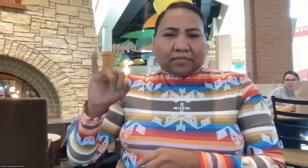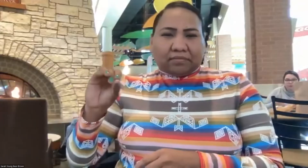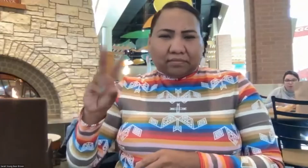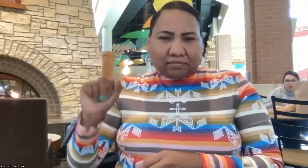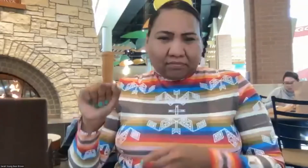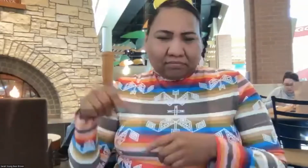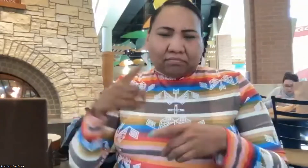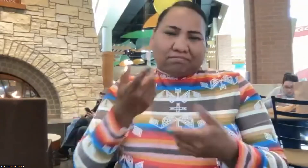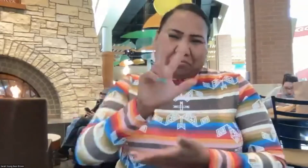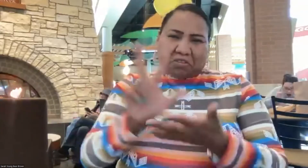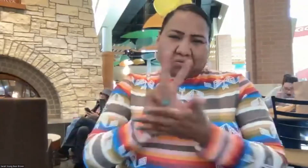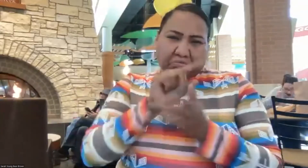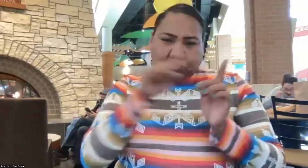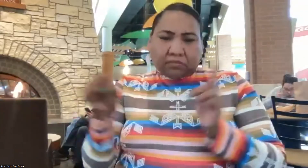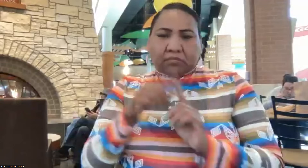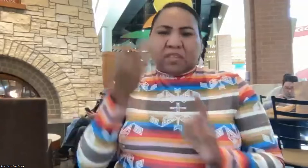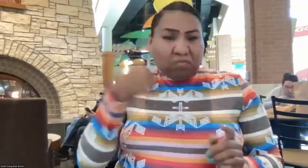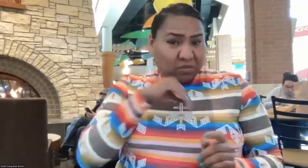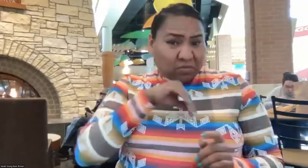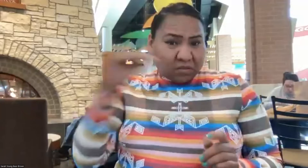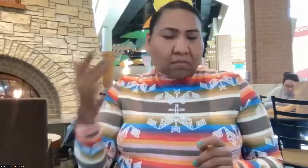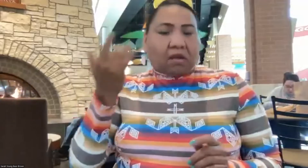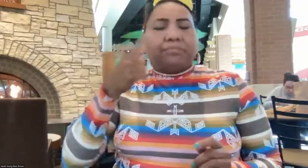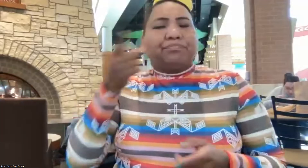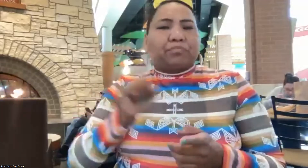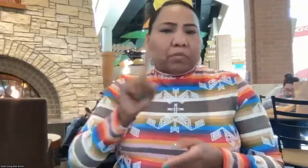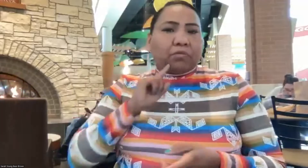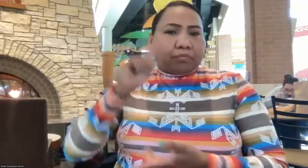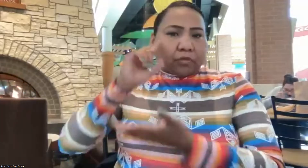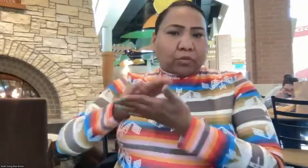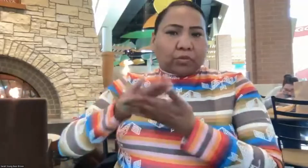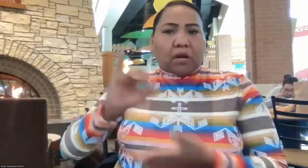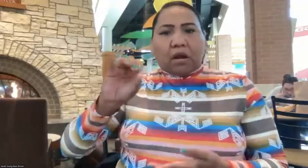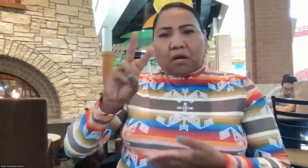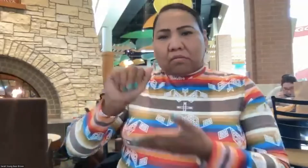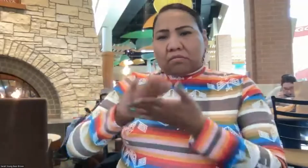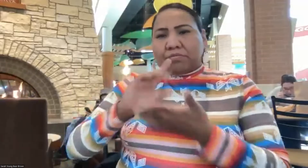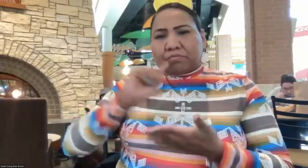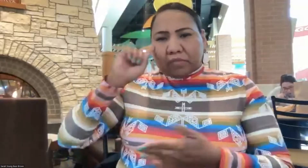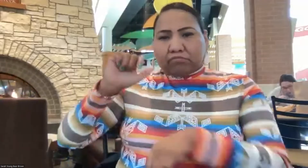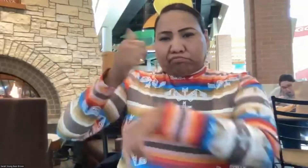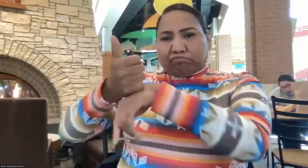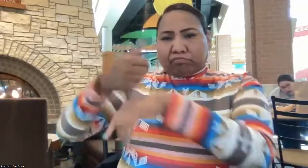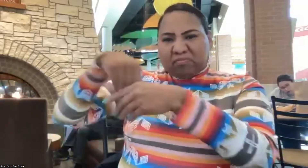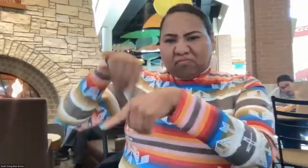Tawioma, which is about 3 hours away from Council Bluffs, Iowa. We relocated there because